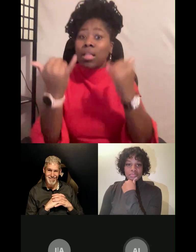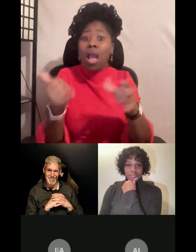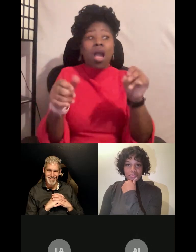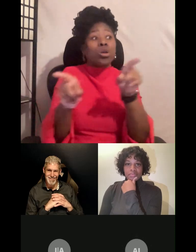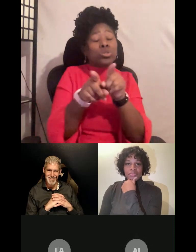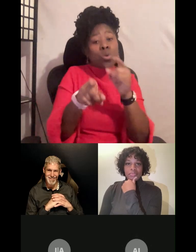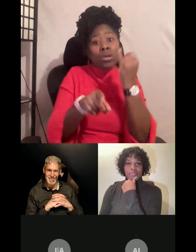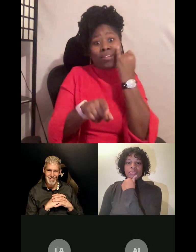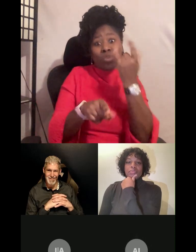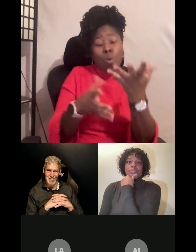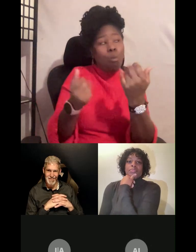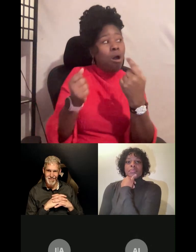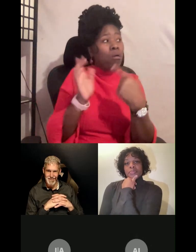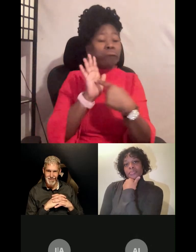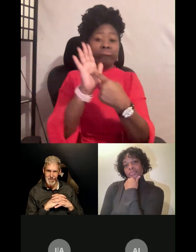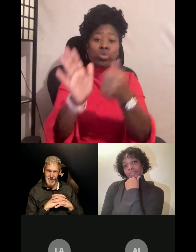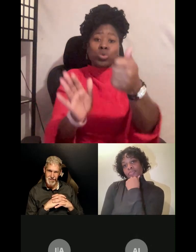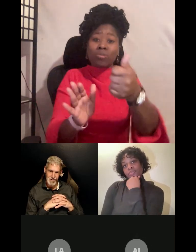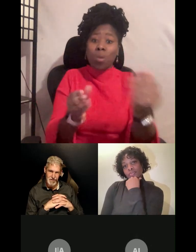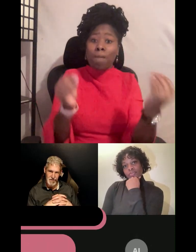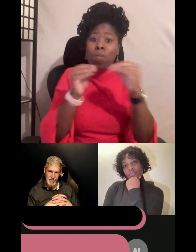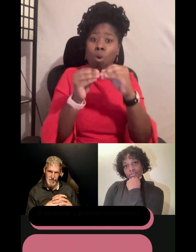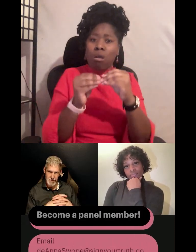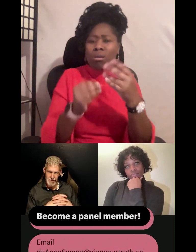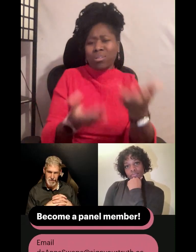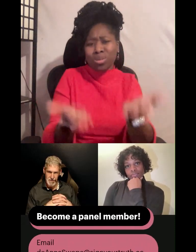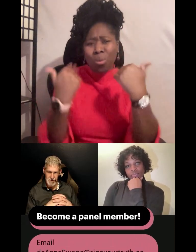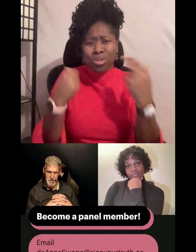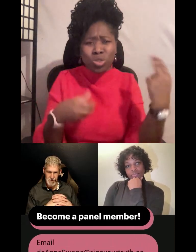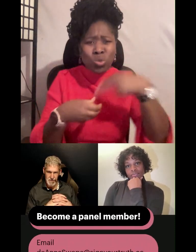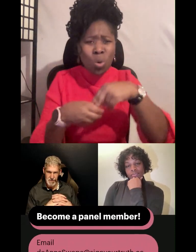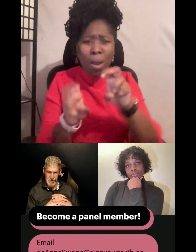you can be an actress.